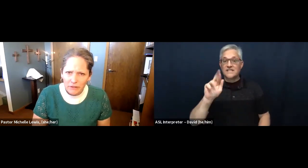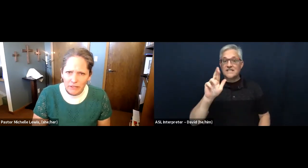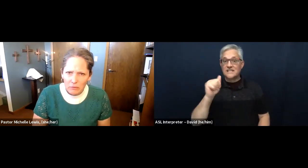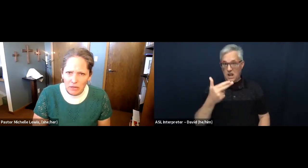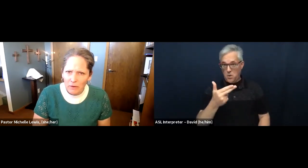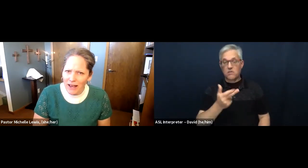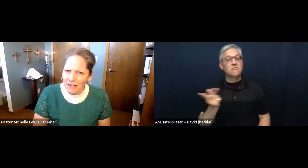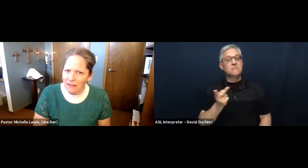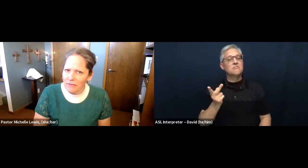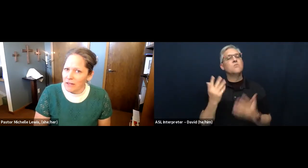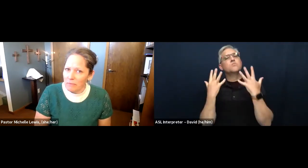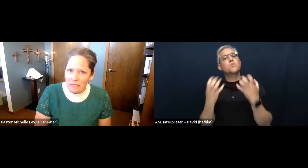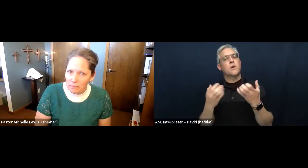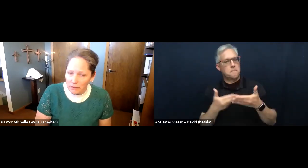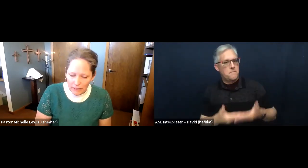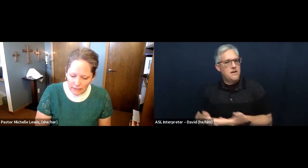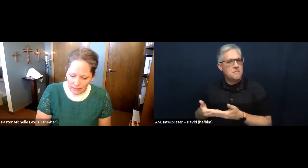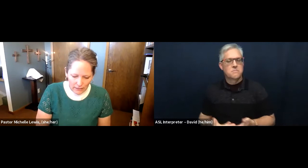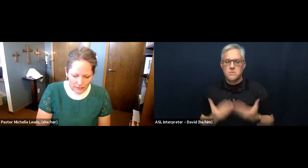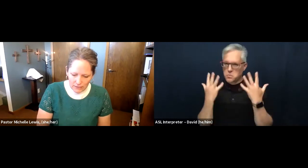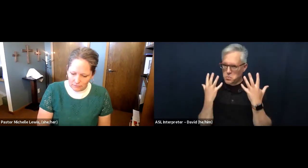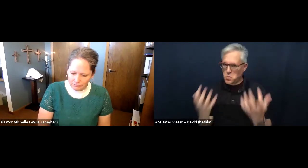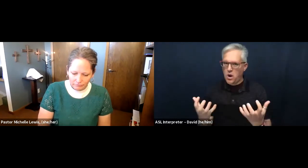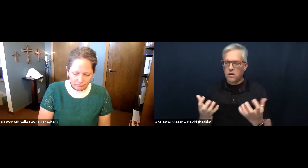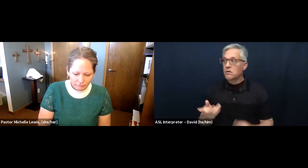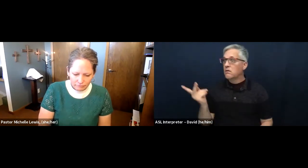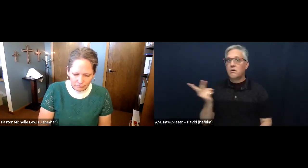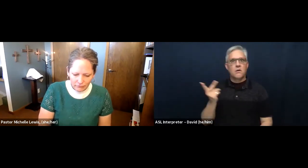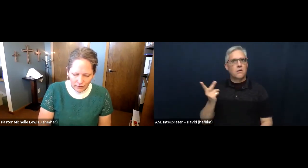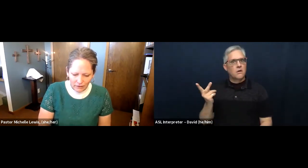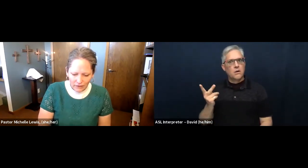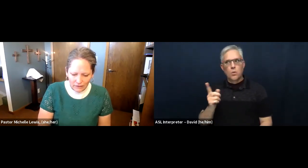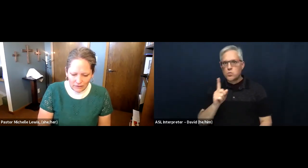both Sarah and Abraham kind of, they manipulate things.